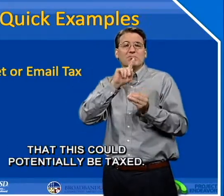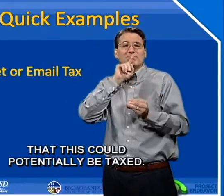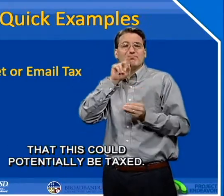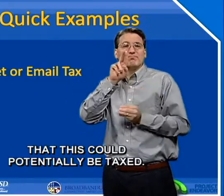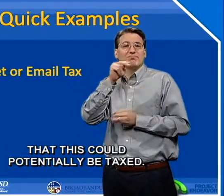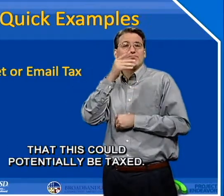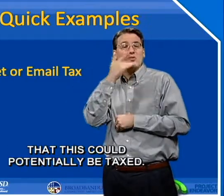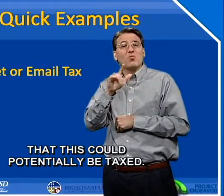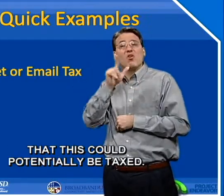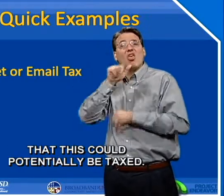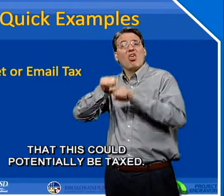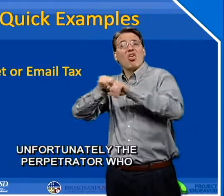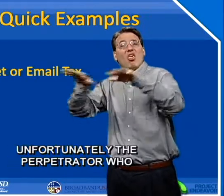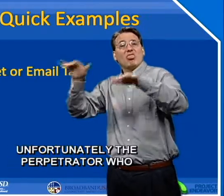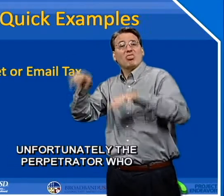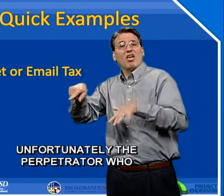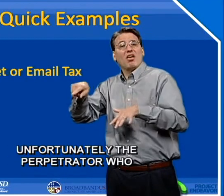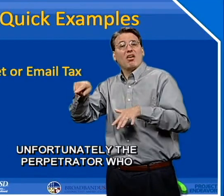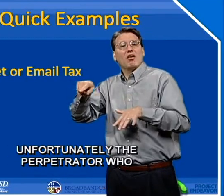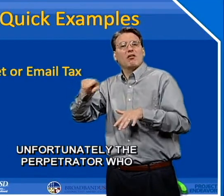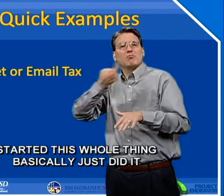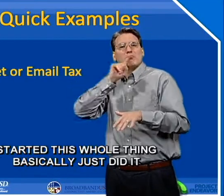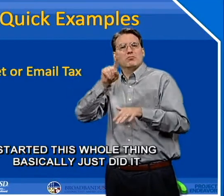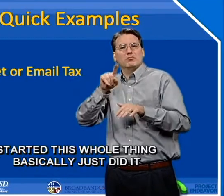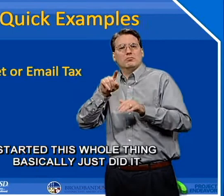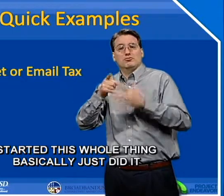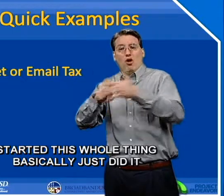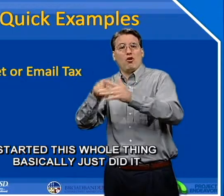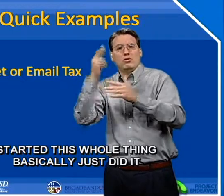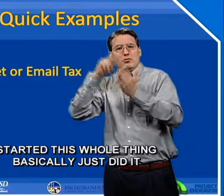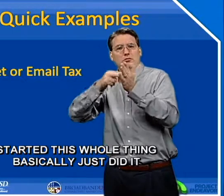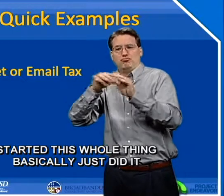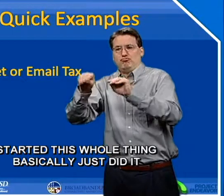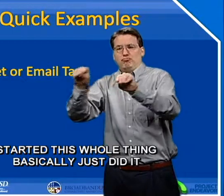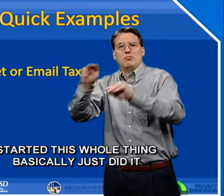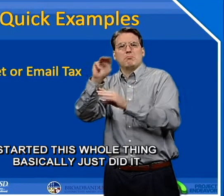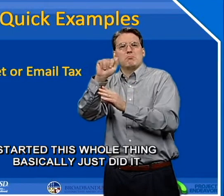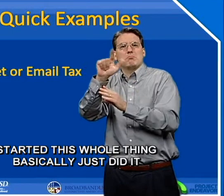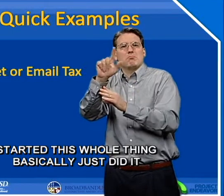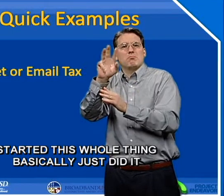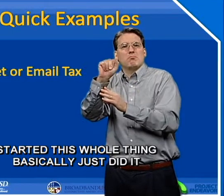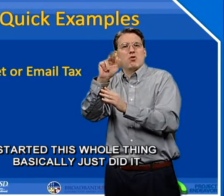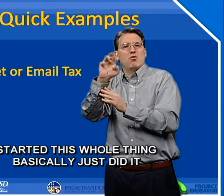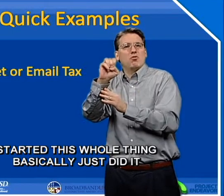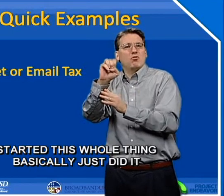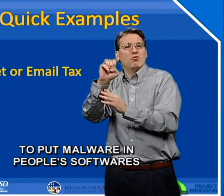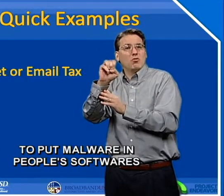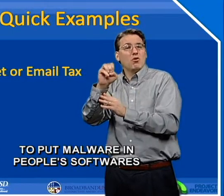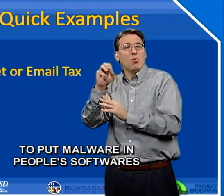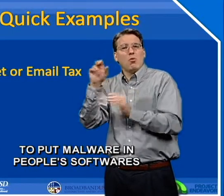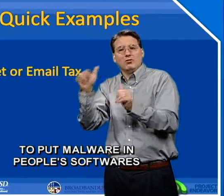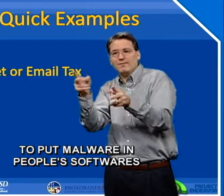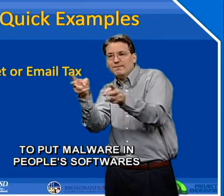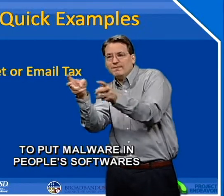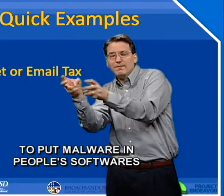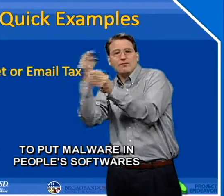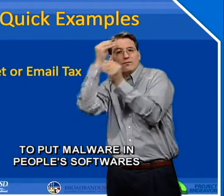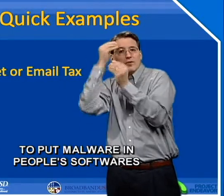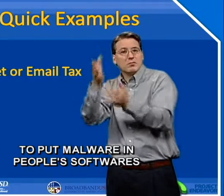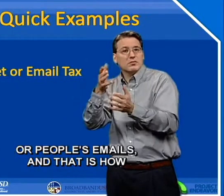could potentially be taxed. Unfortunately, the perpetrator who started this whole thing basically just did it to put malware in people's